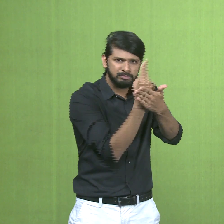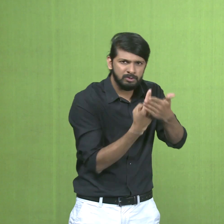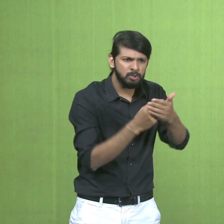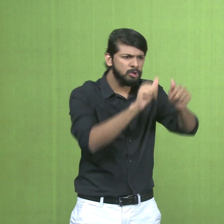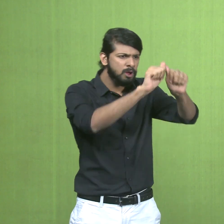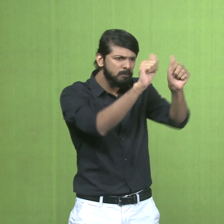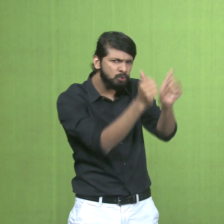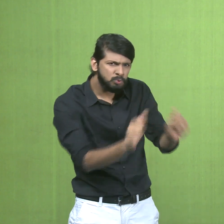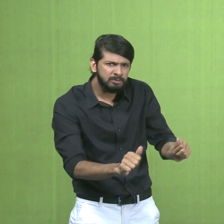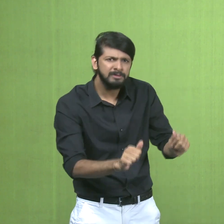of the Kalighat